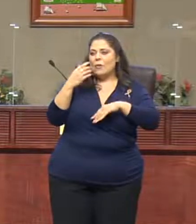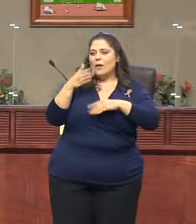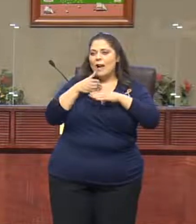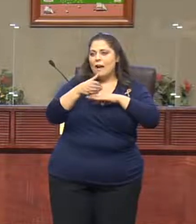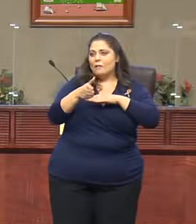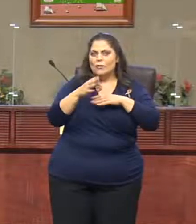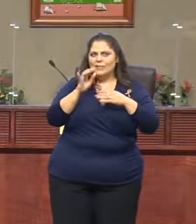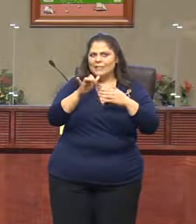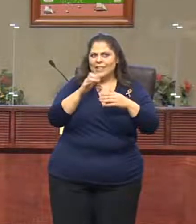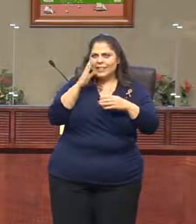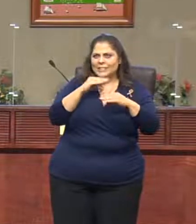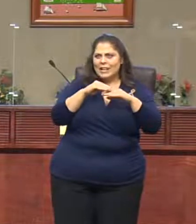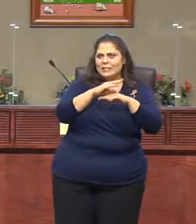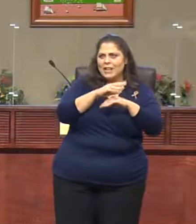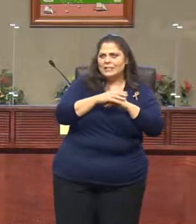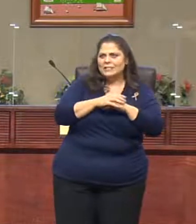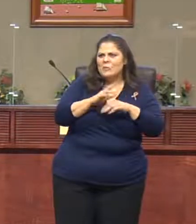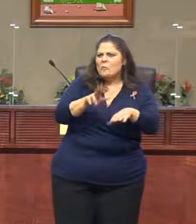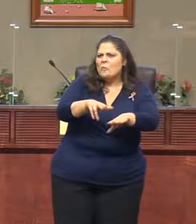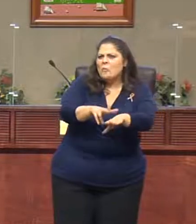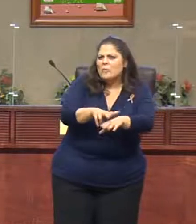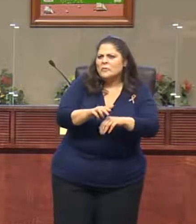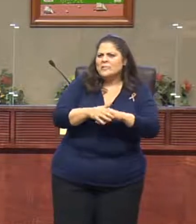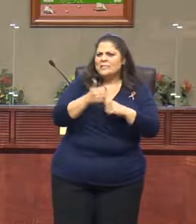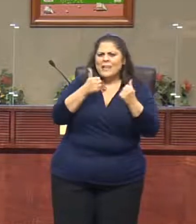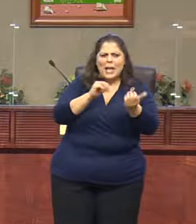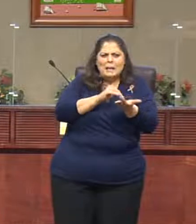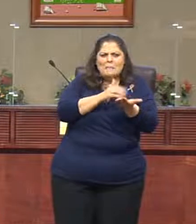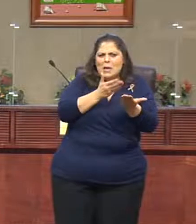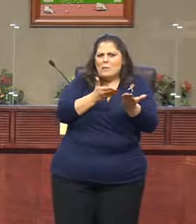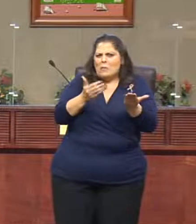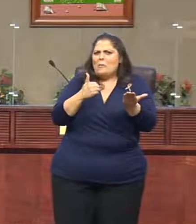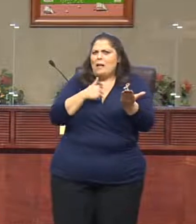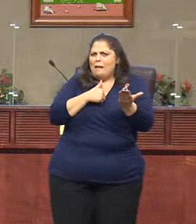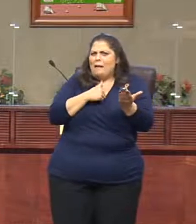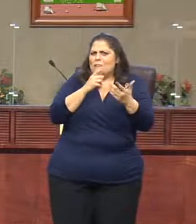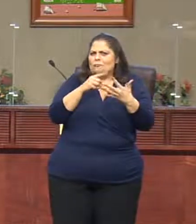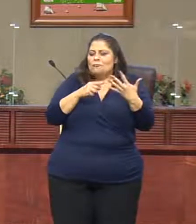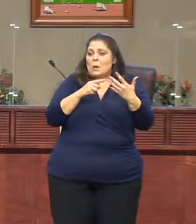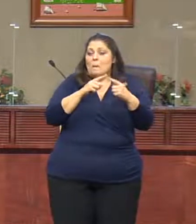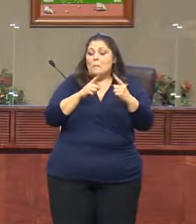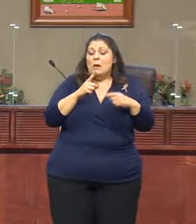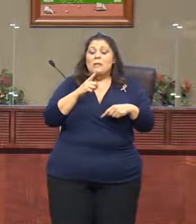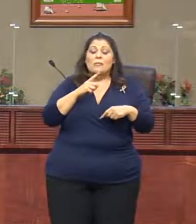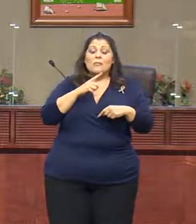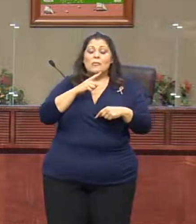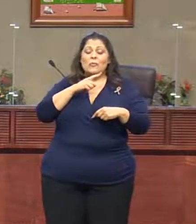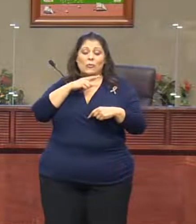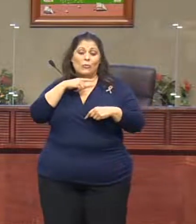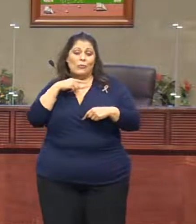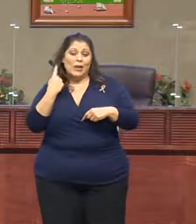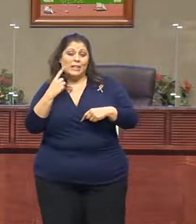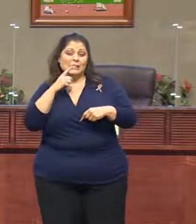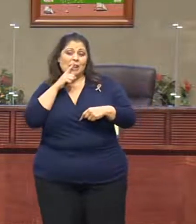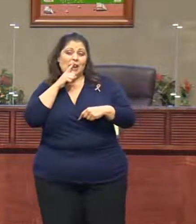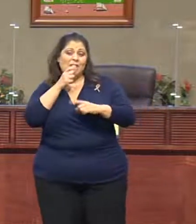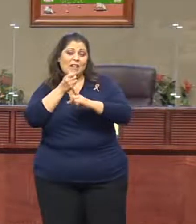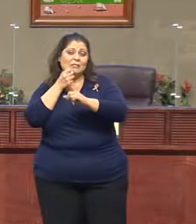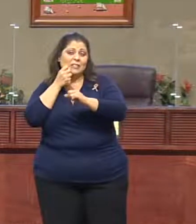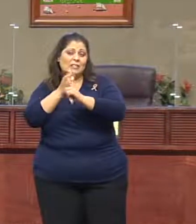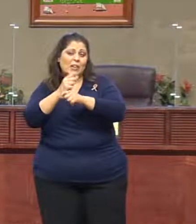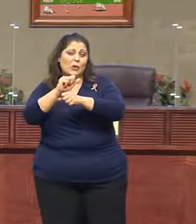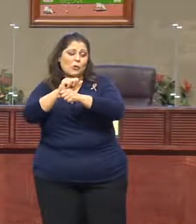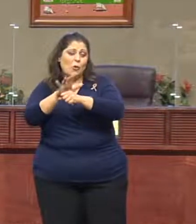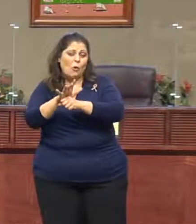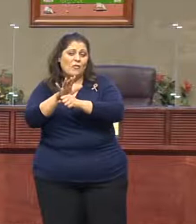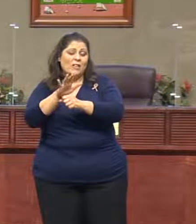risks inherent to any medical procedure. But the risk of acquiring and dying from COVID-19